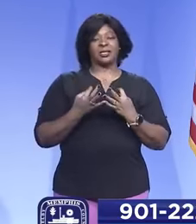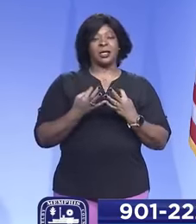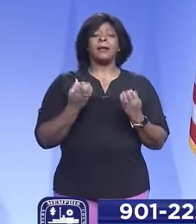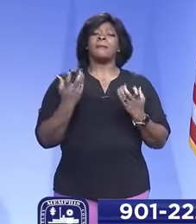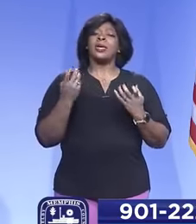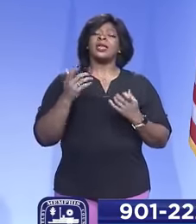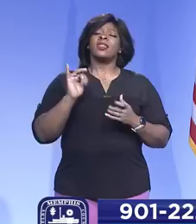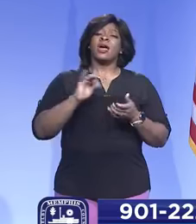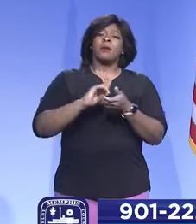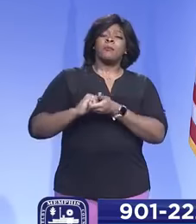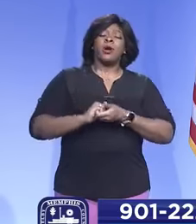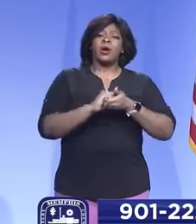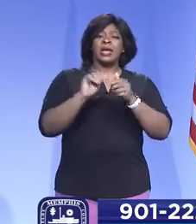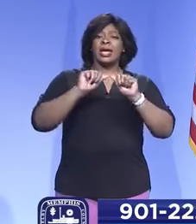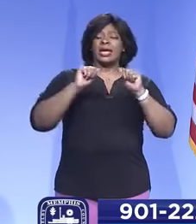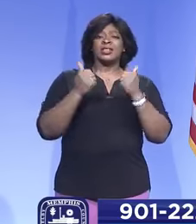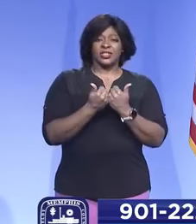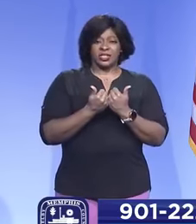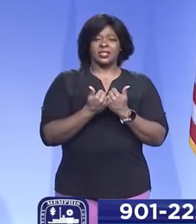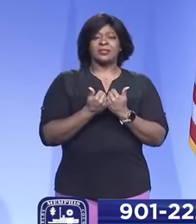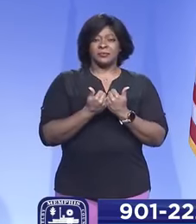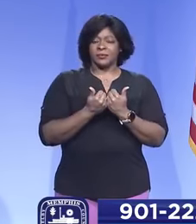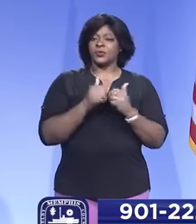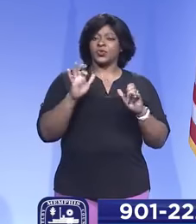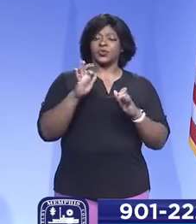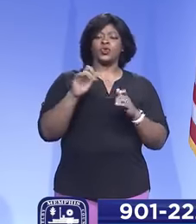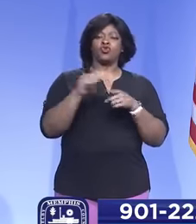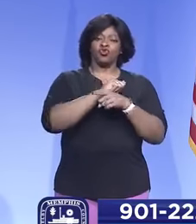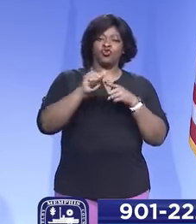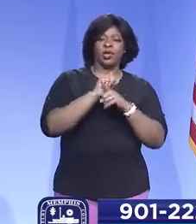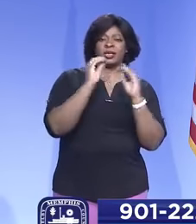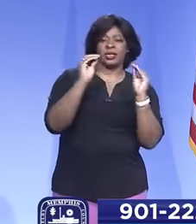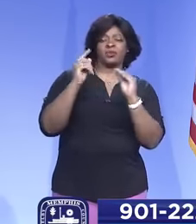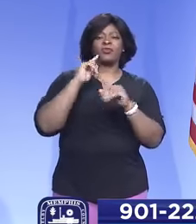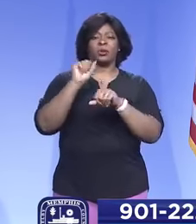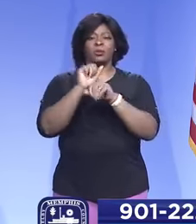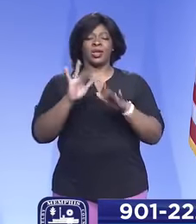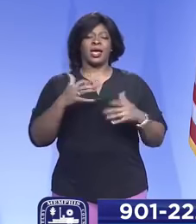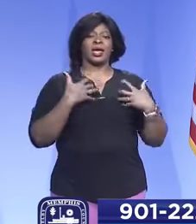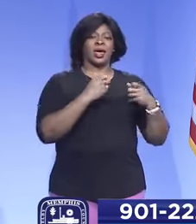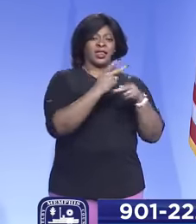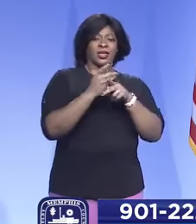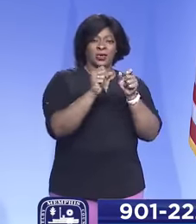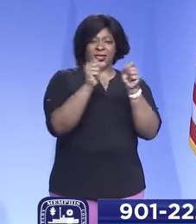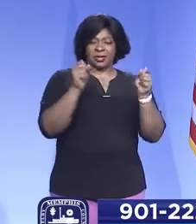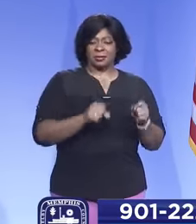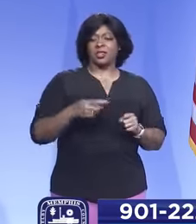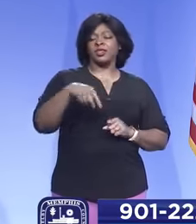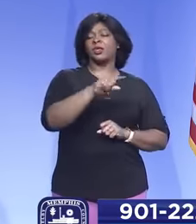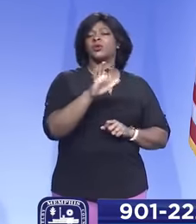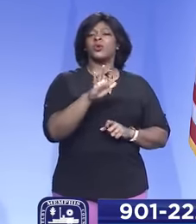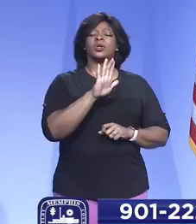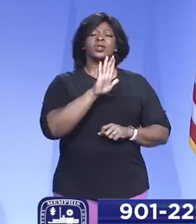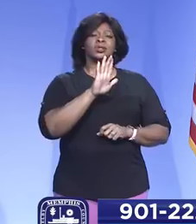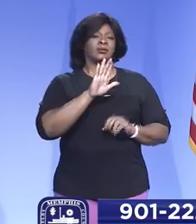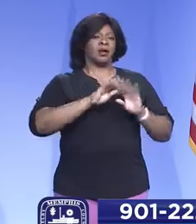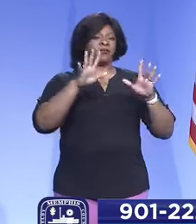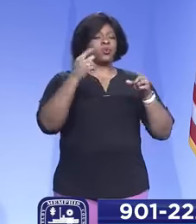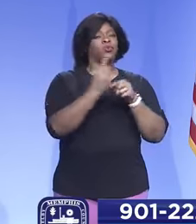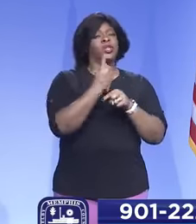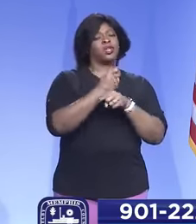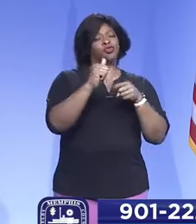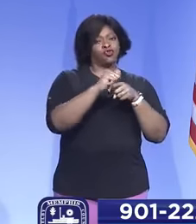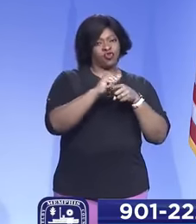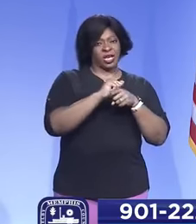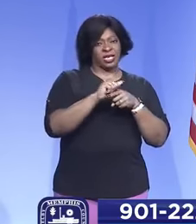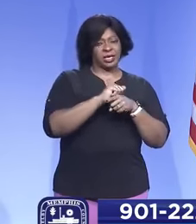Many of the partner agencies are doing training for their employees, like the healthcare systems. They obviously do routine